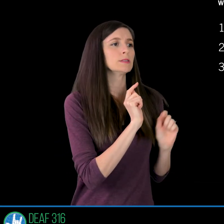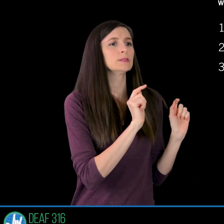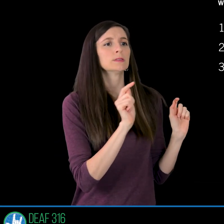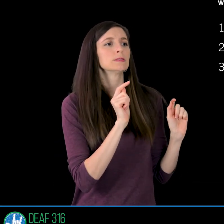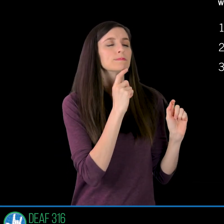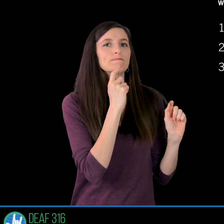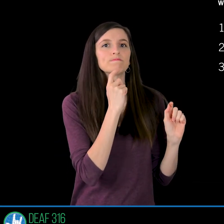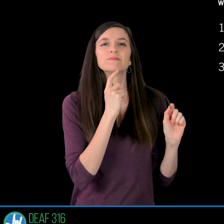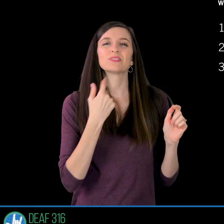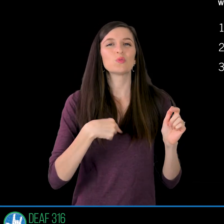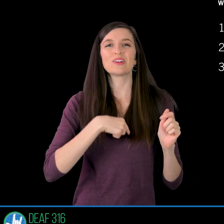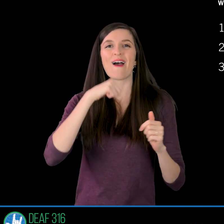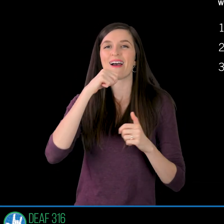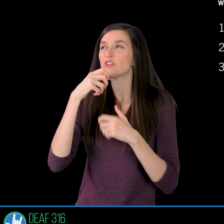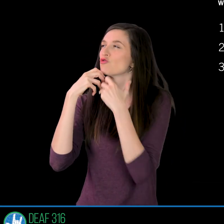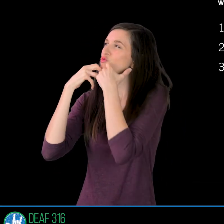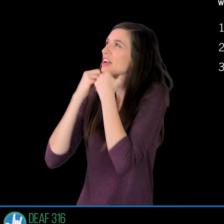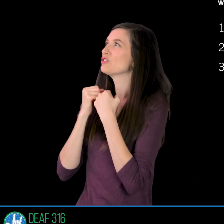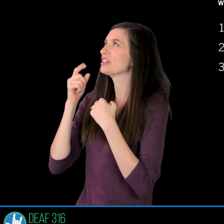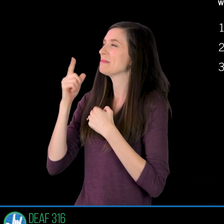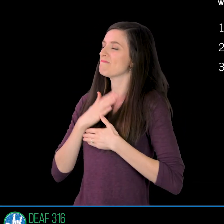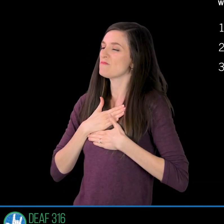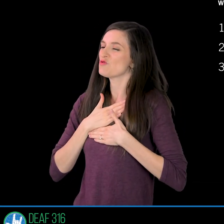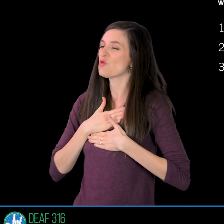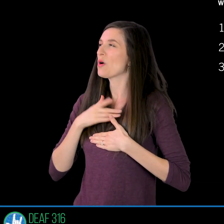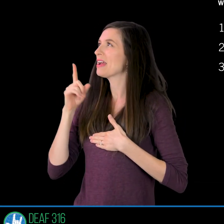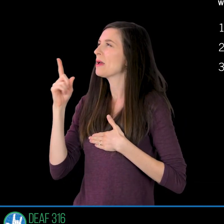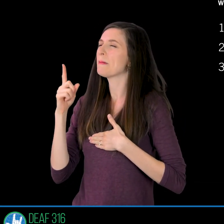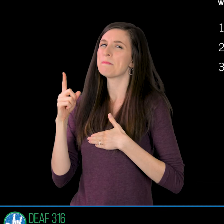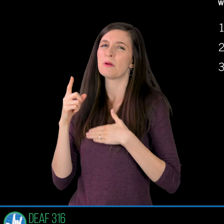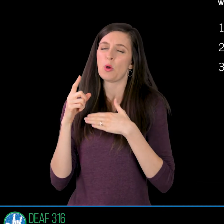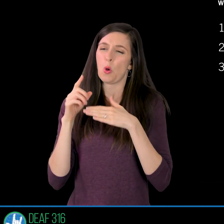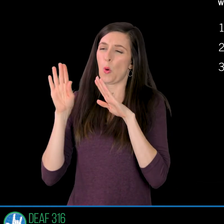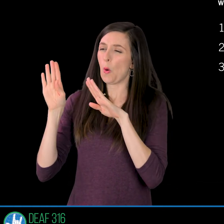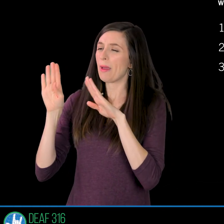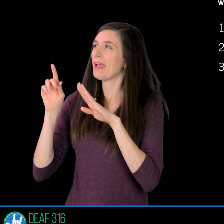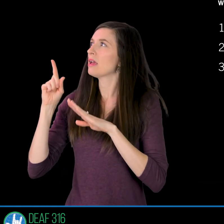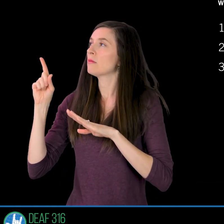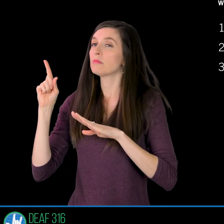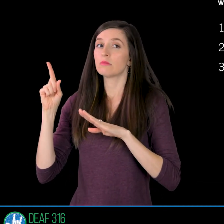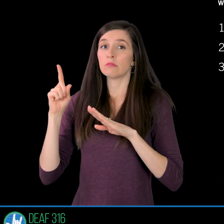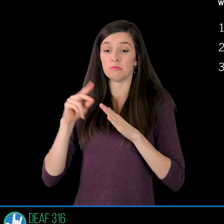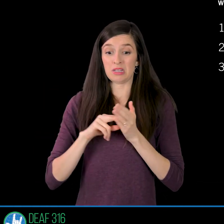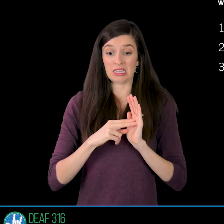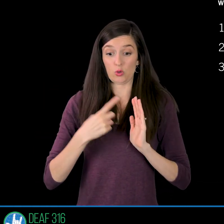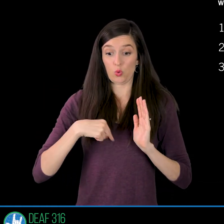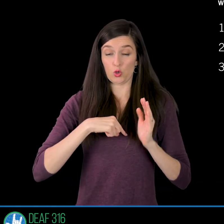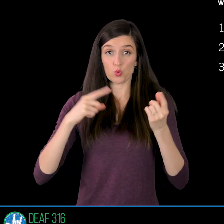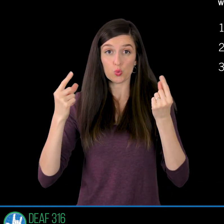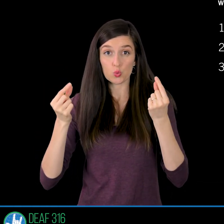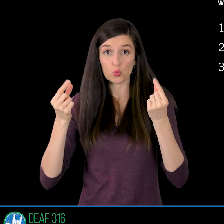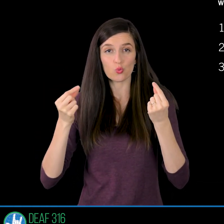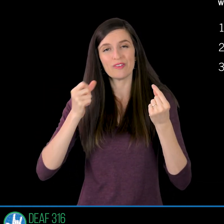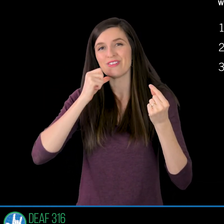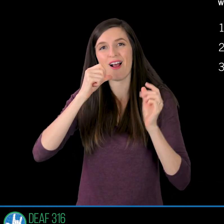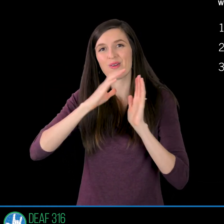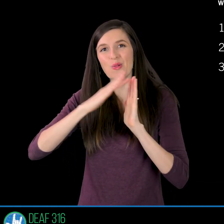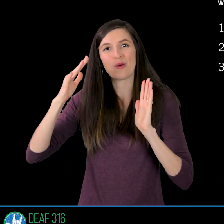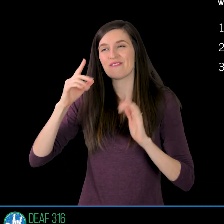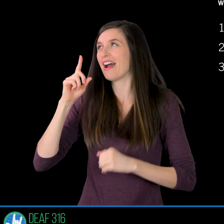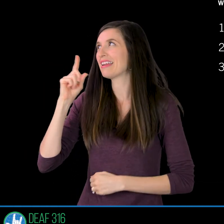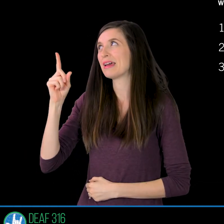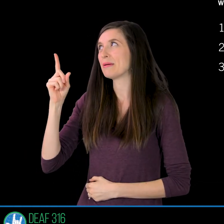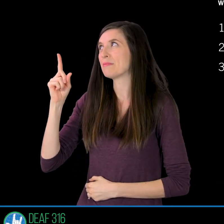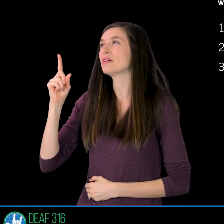strength. We've not treasured him as we should, or enjoyed him as we should, or obeyed him as we should, and therefore we